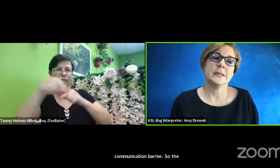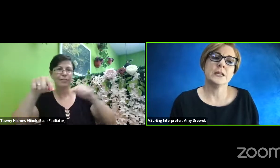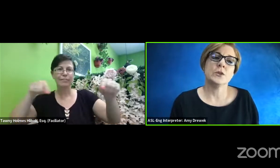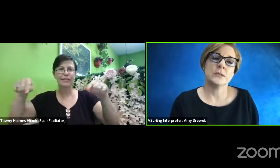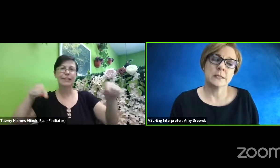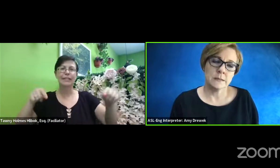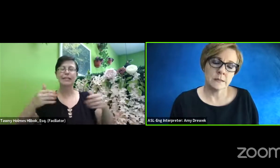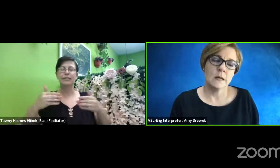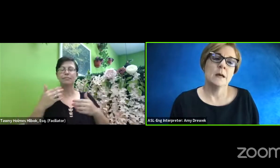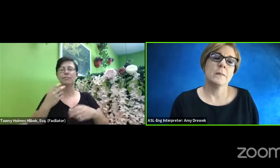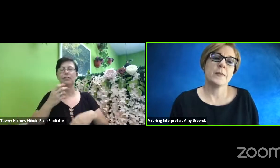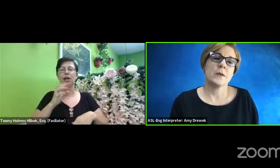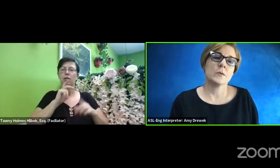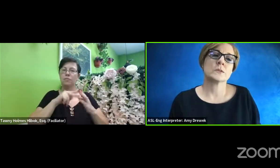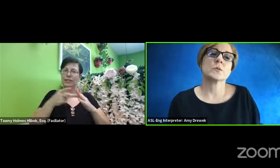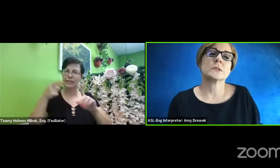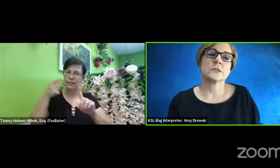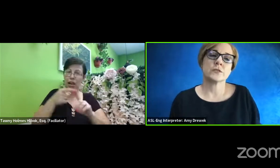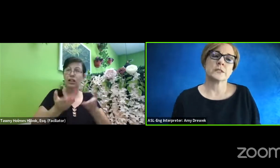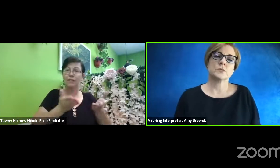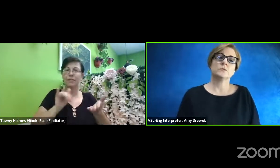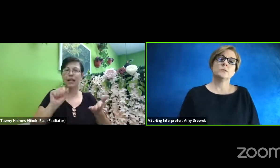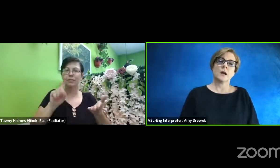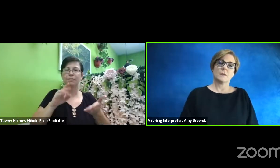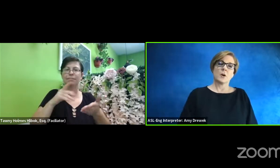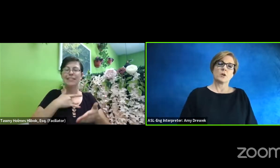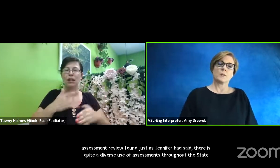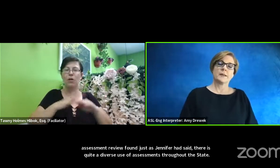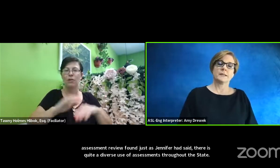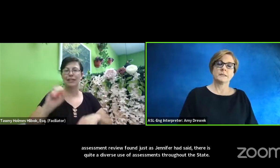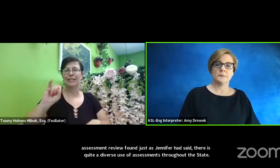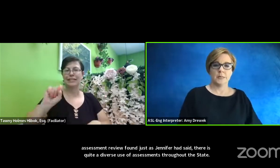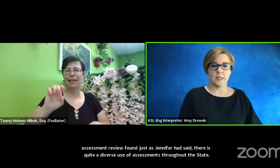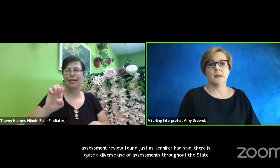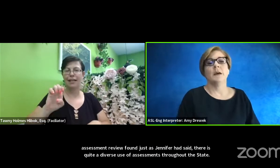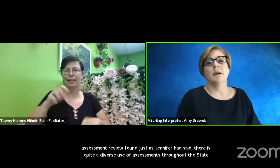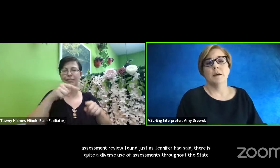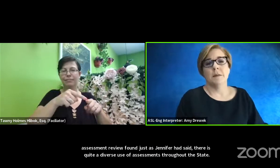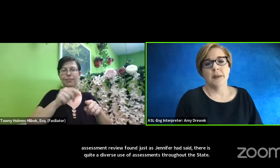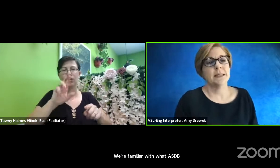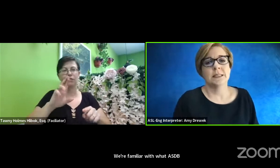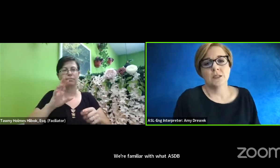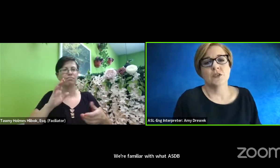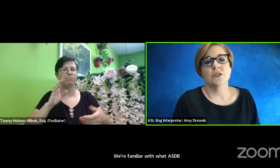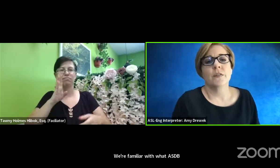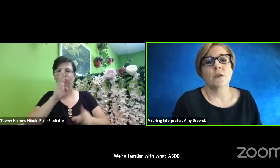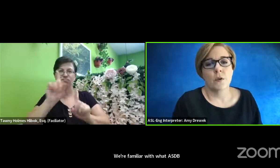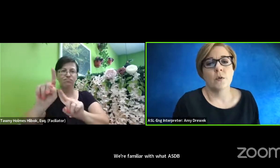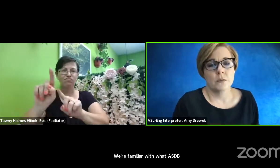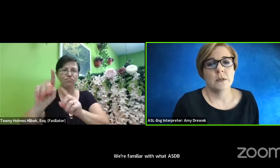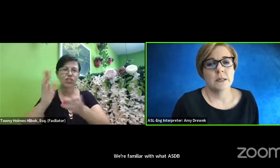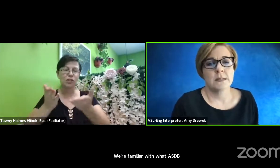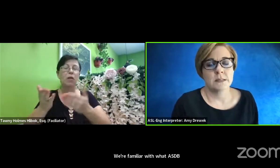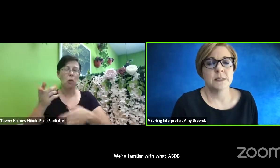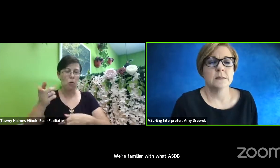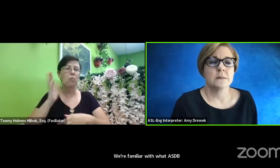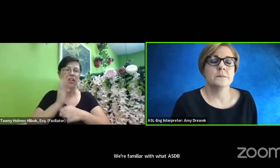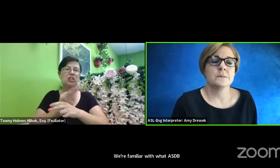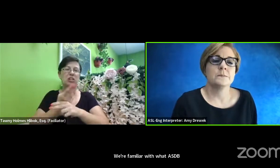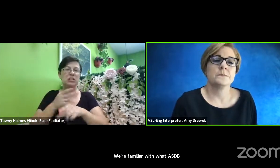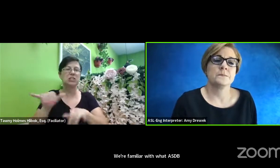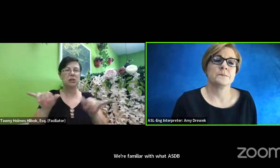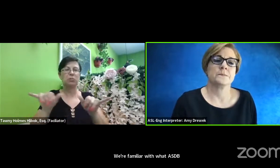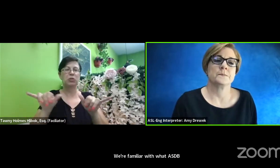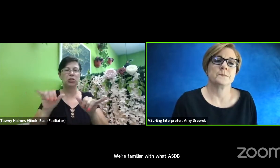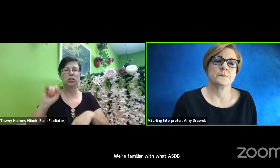what ASDB uses, but those school districts who do not partner with ASDB make decisions on their own